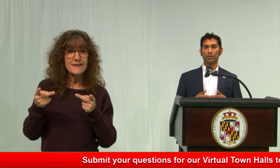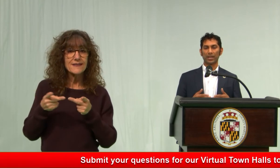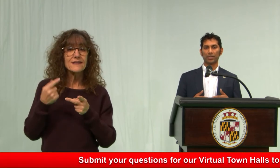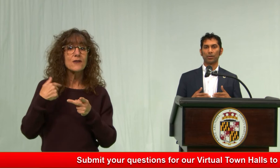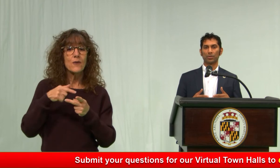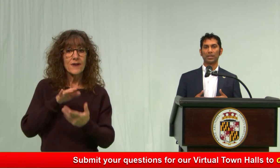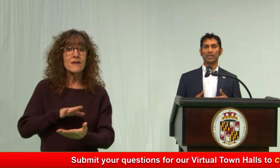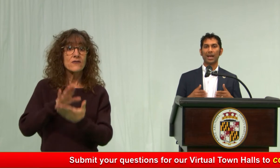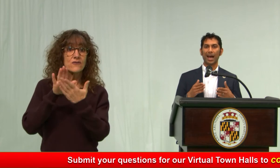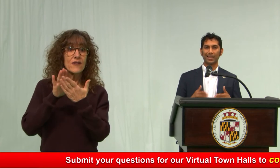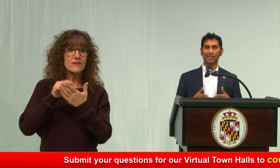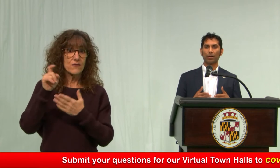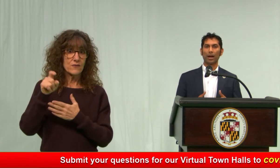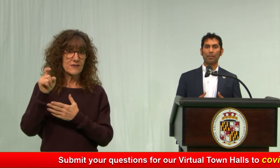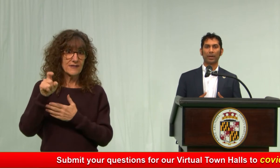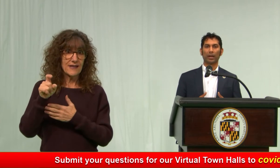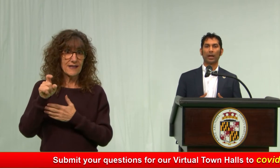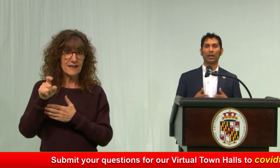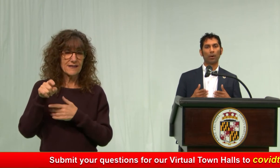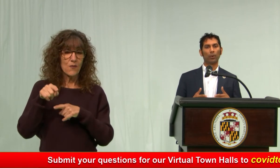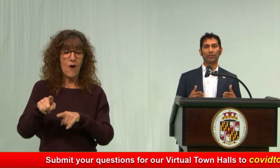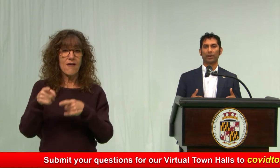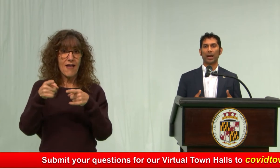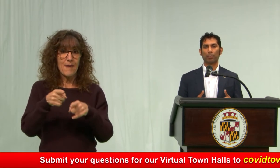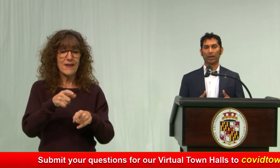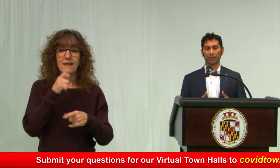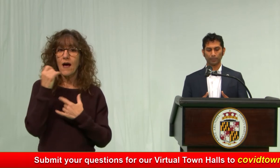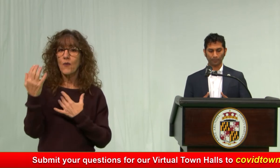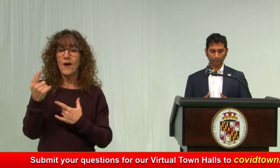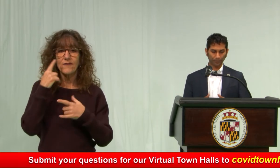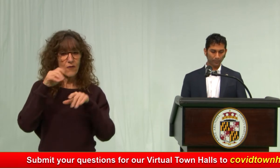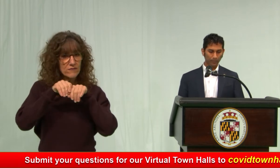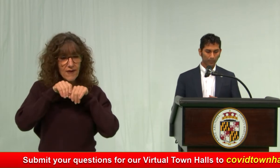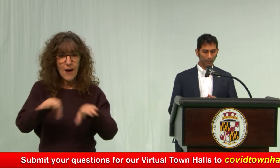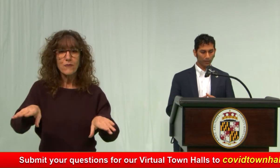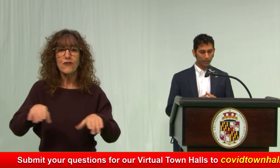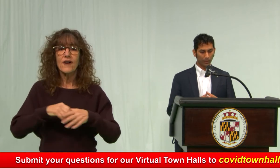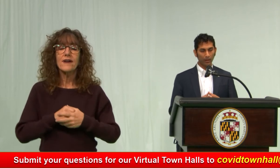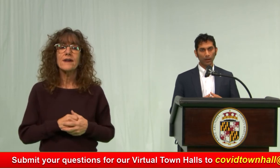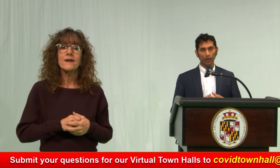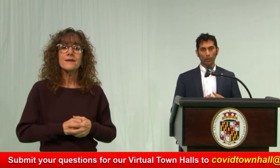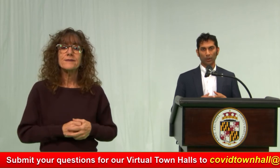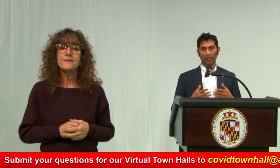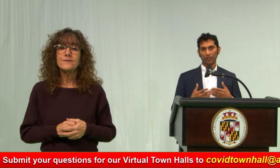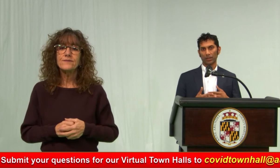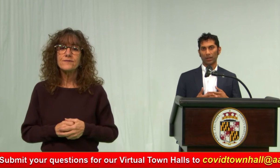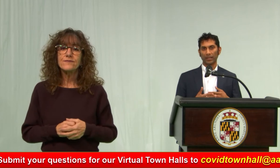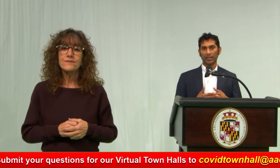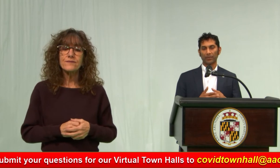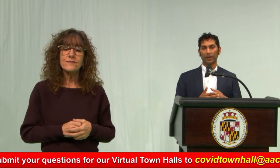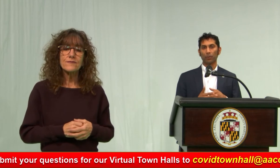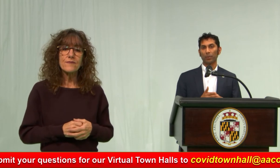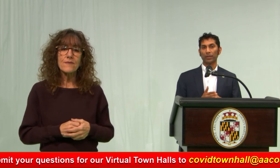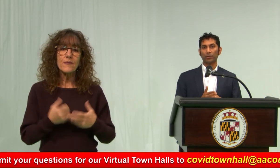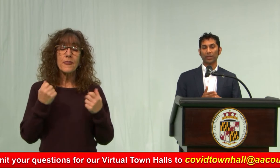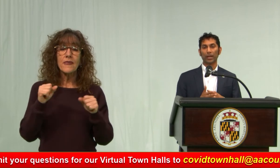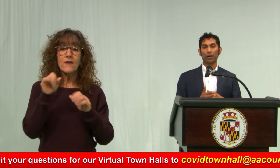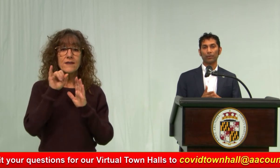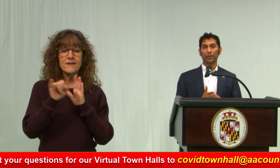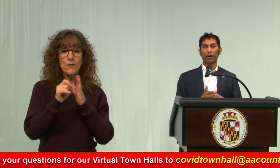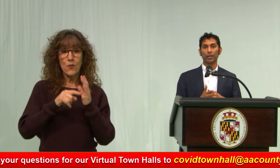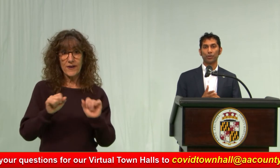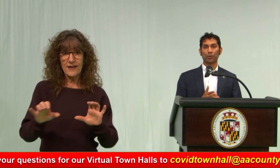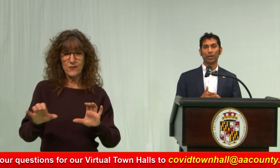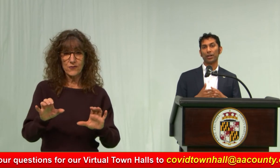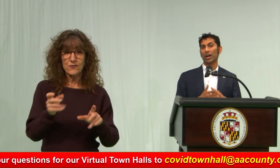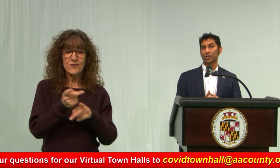can address those needs as they are happening and not wait for an outbreak. working to identify what we can do to care